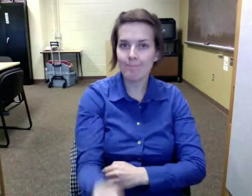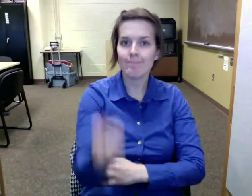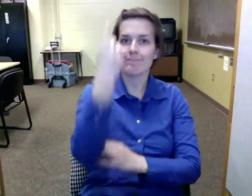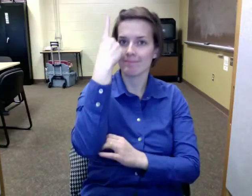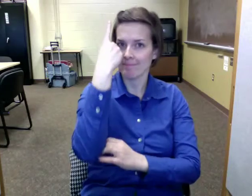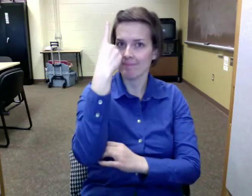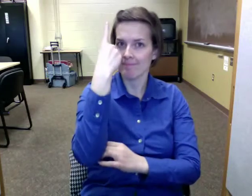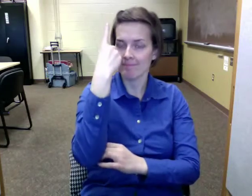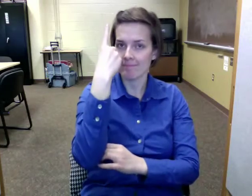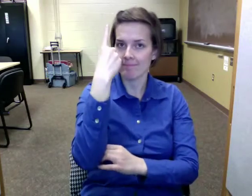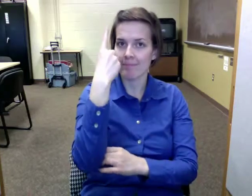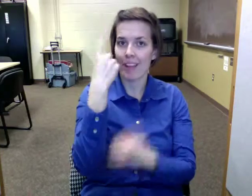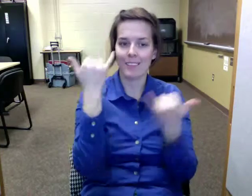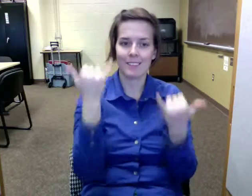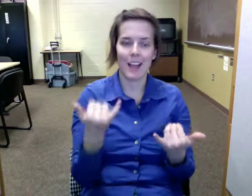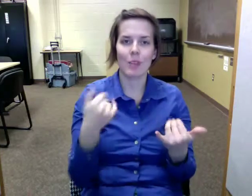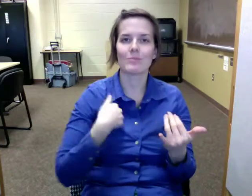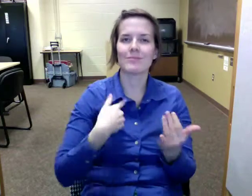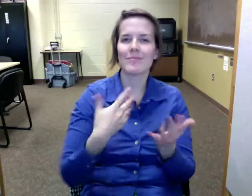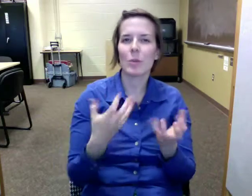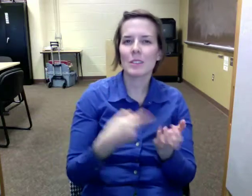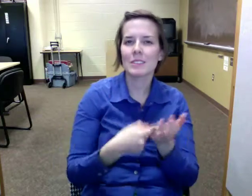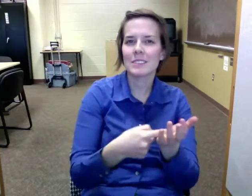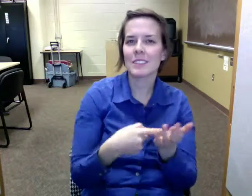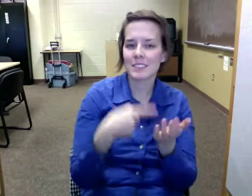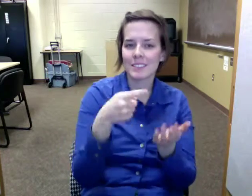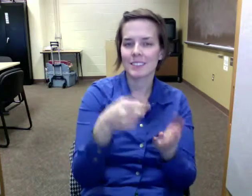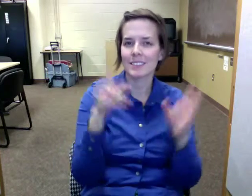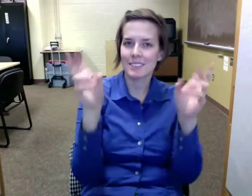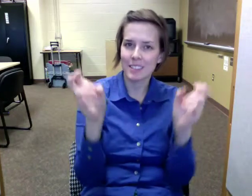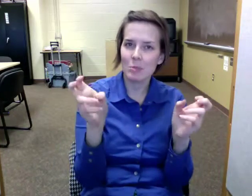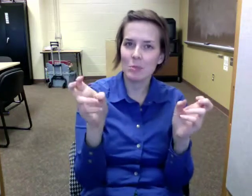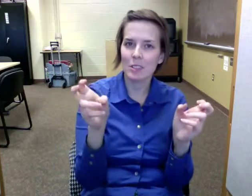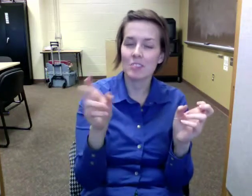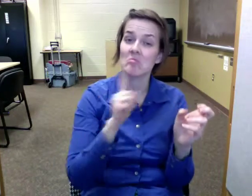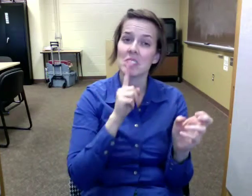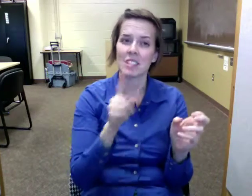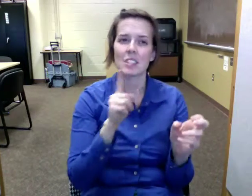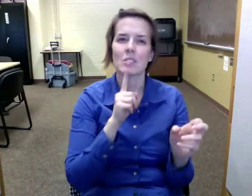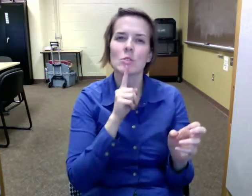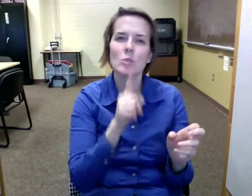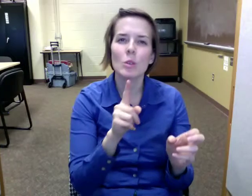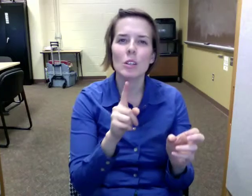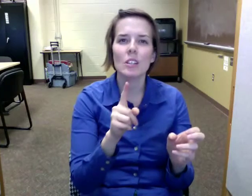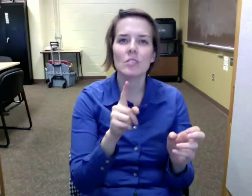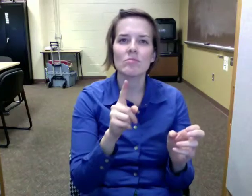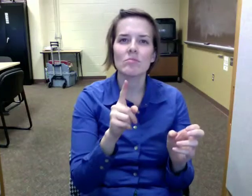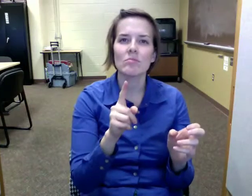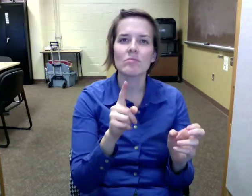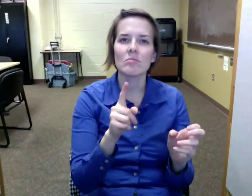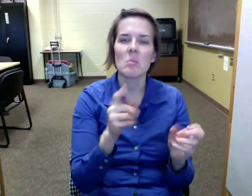subject, probably to many of you, and that's listening to lectures, listening to academic